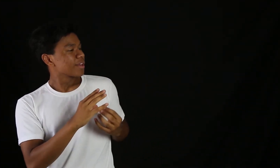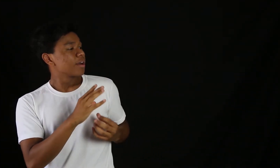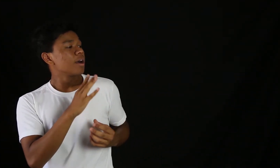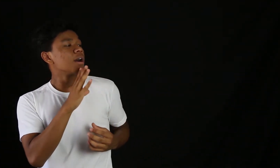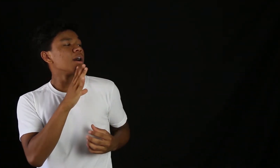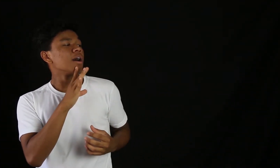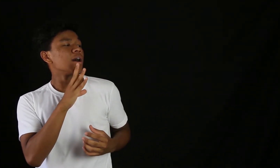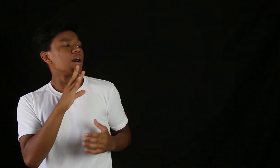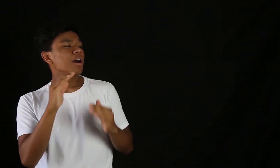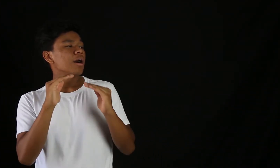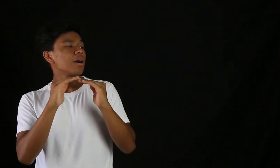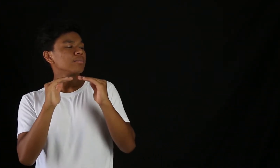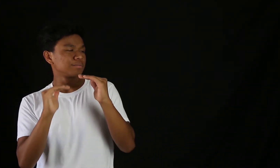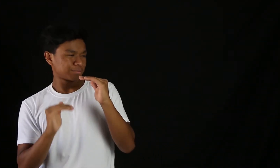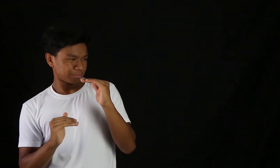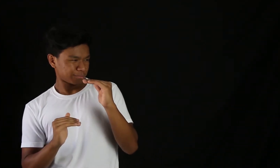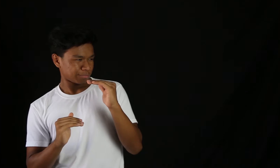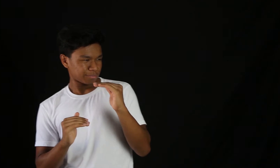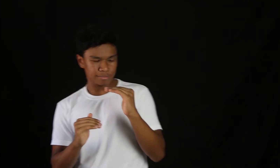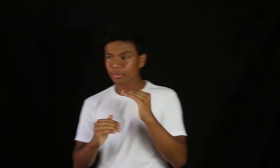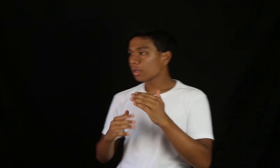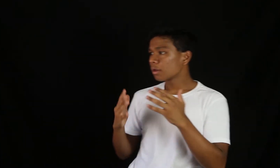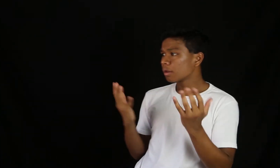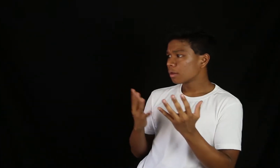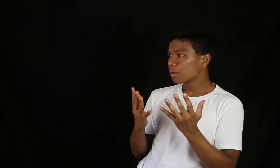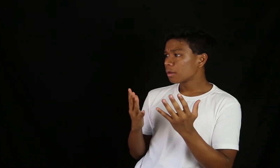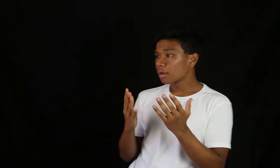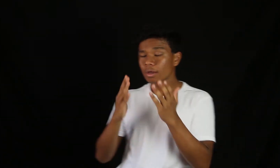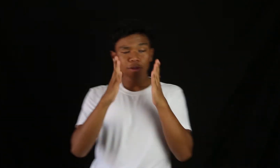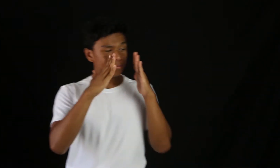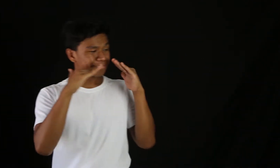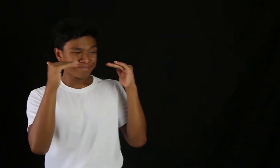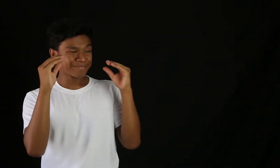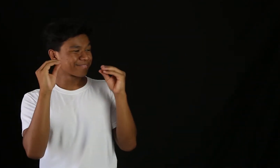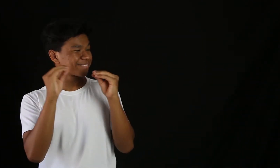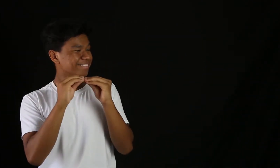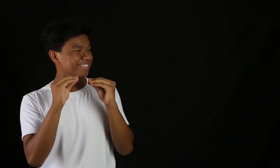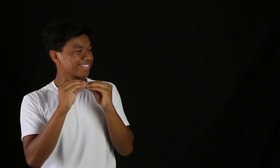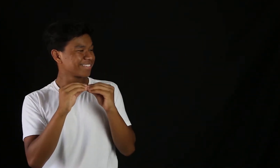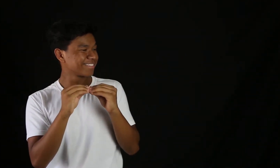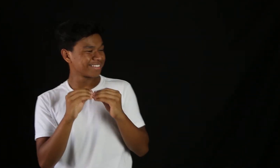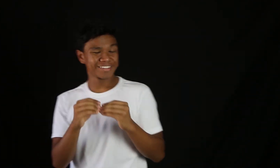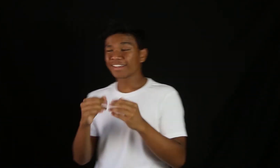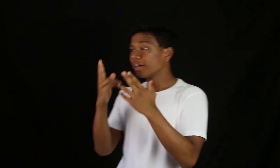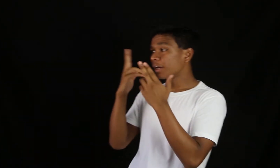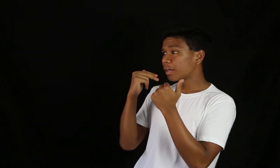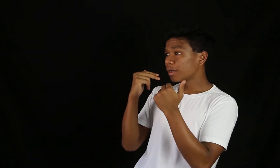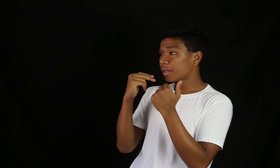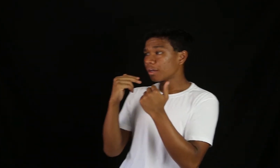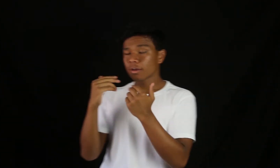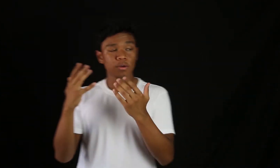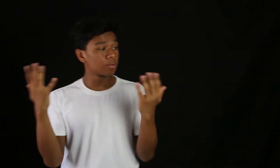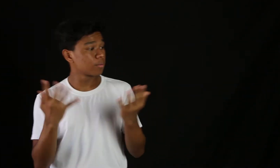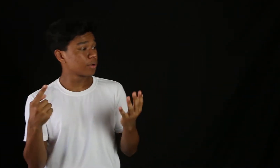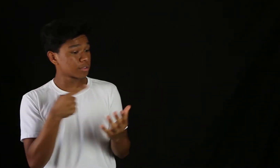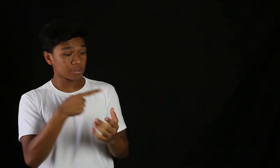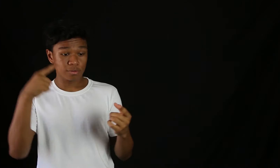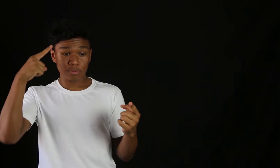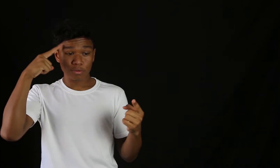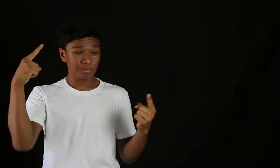advice. Talk less. What? Smile more. Don't let them know